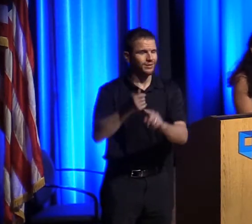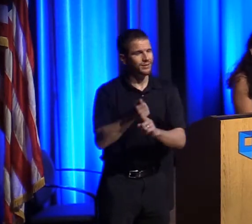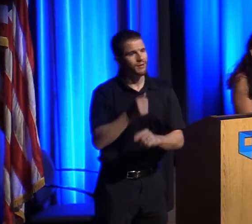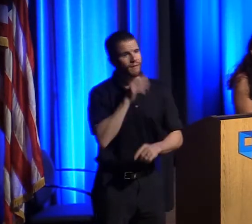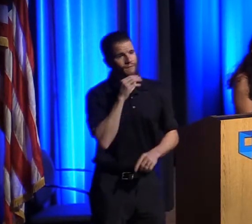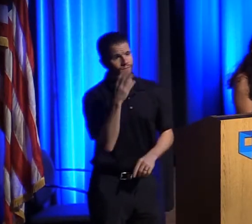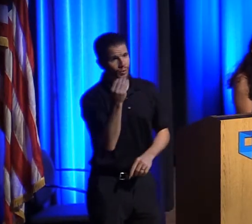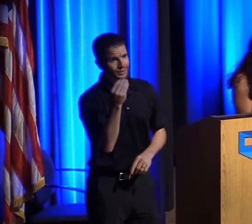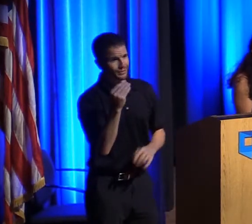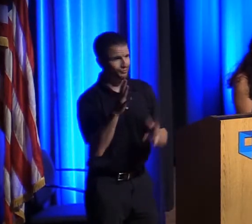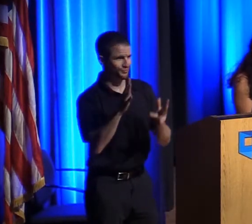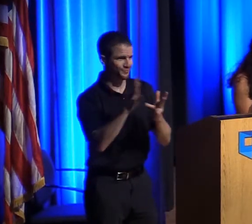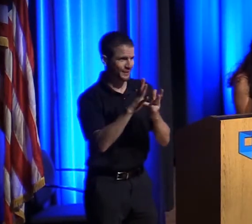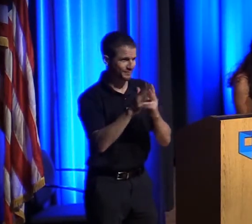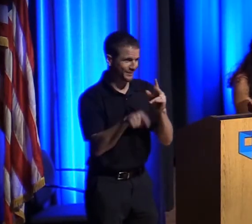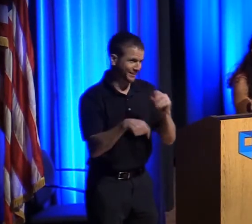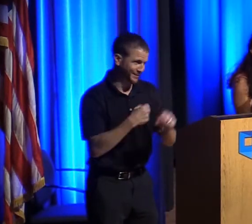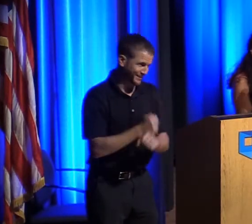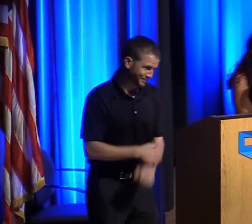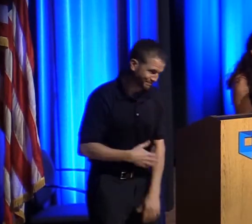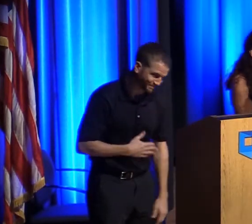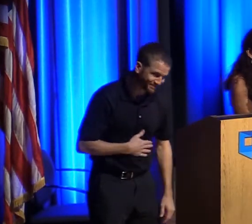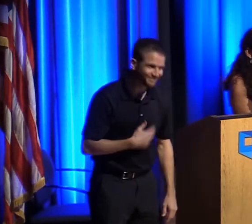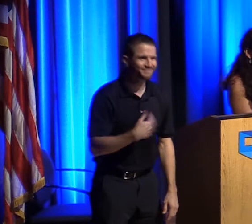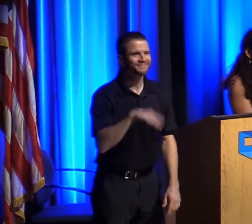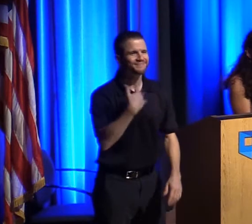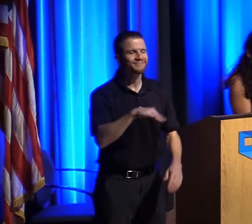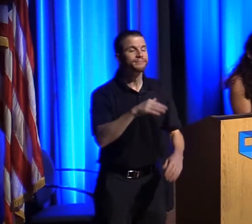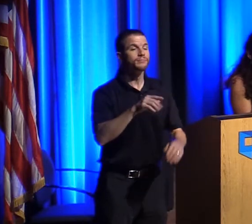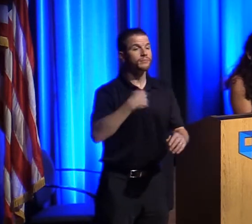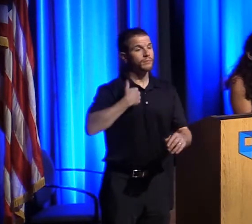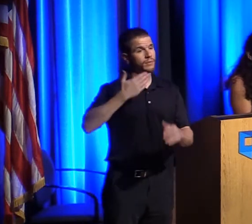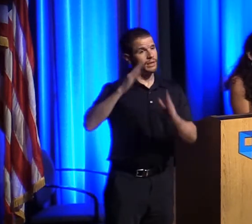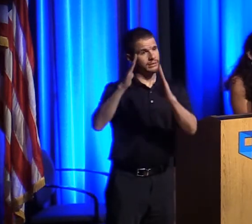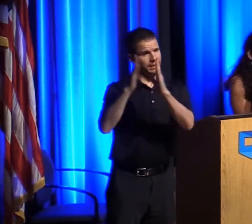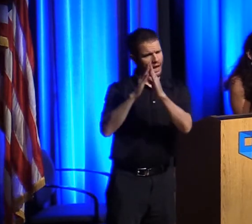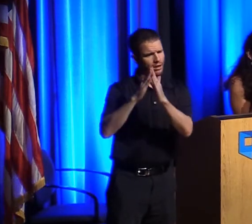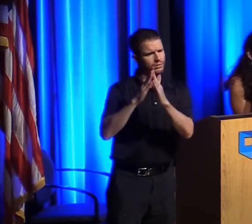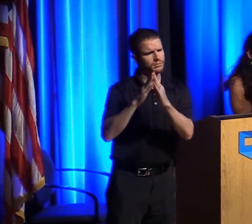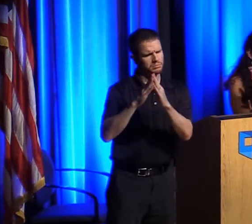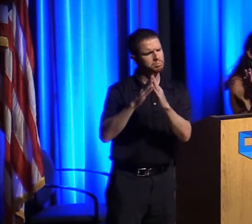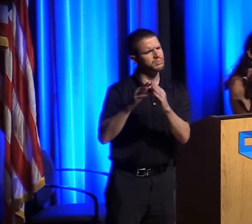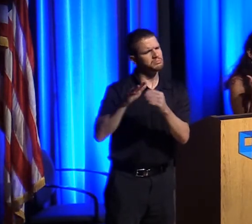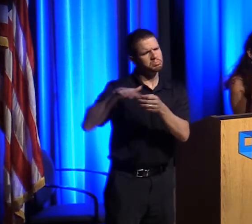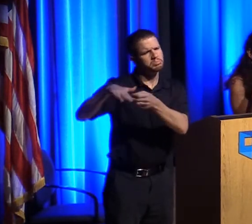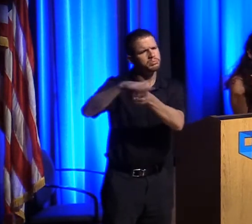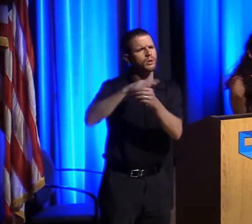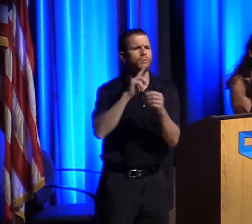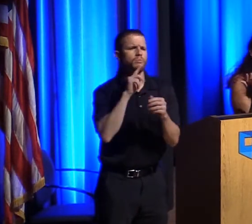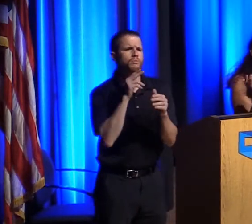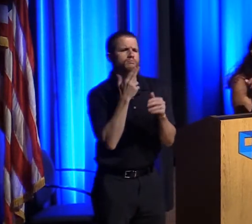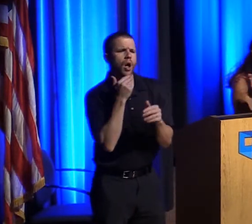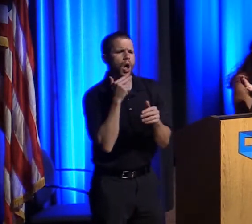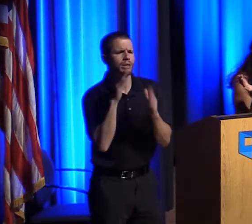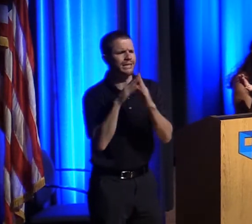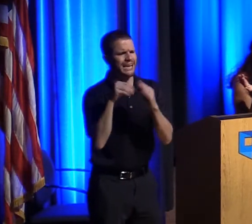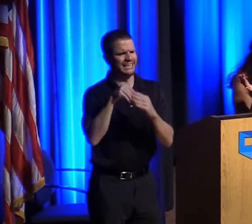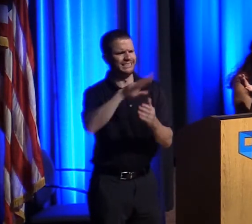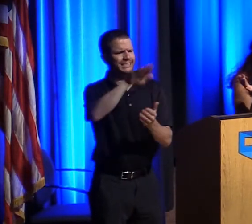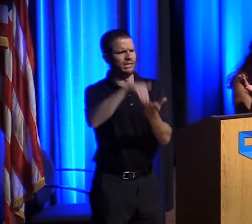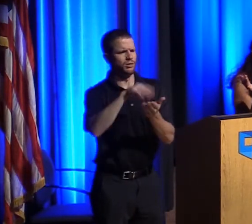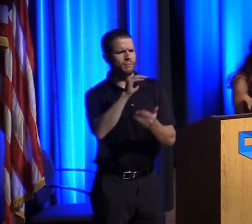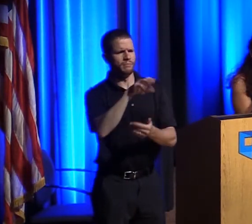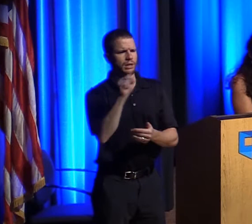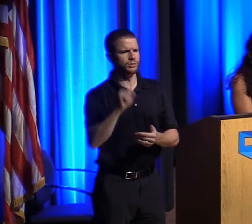year. And we live in a small town in central Massachusetts, and she passes